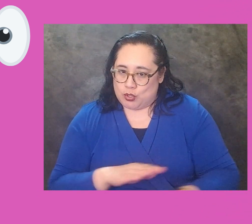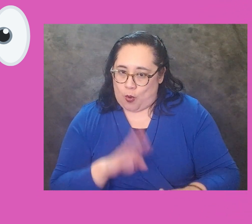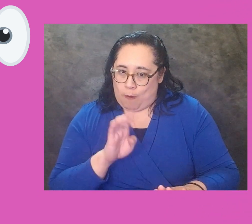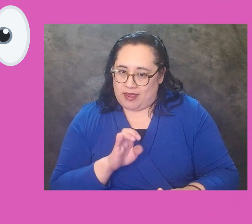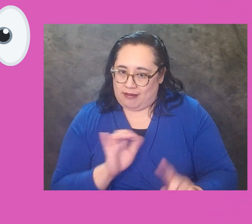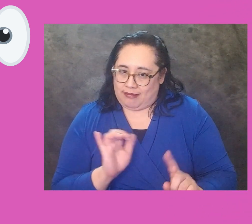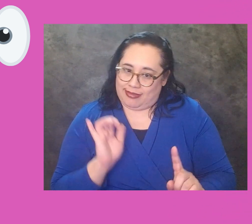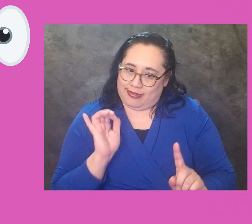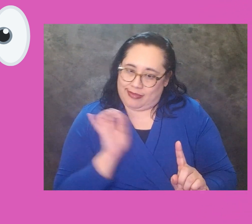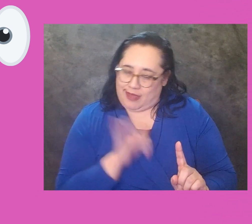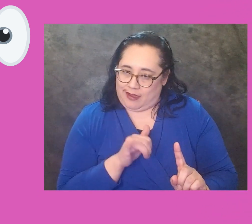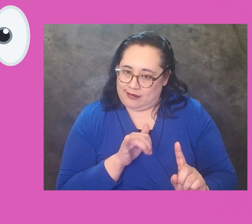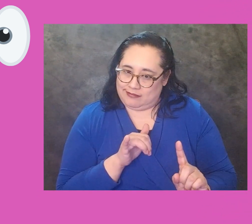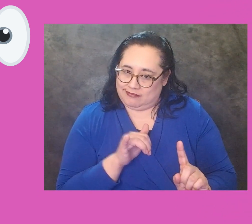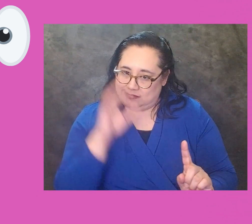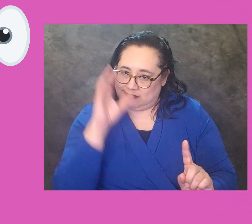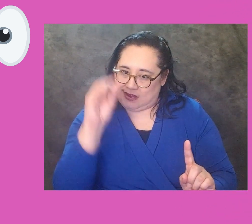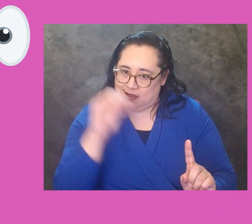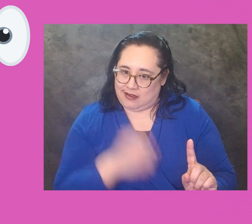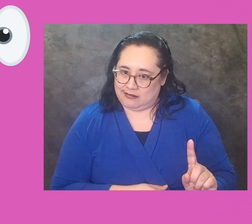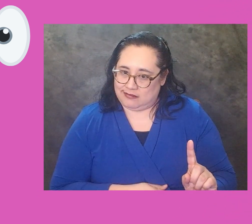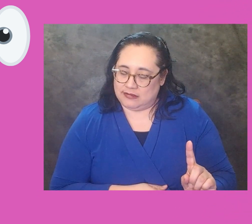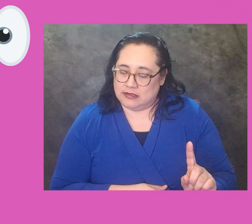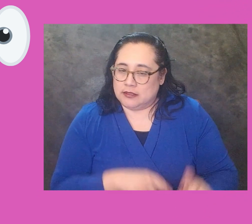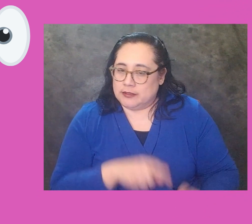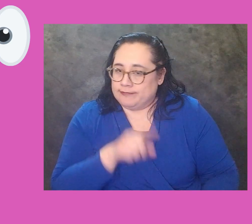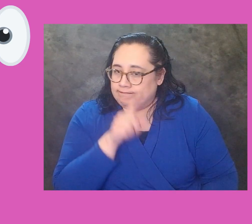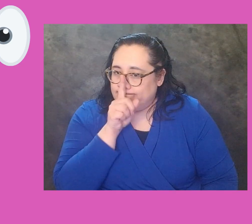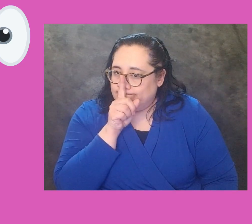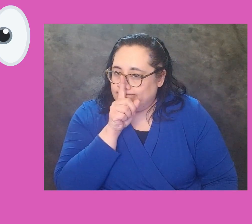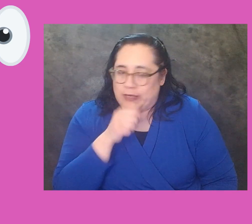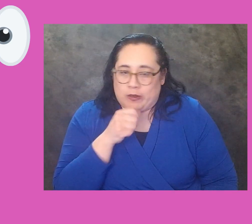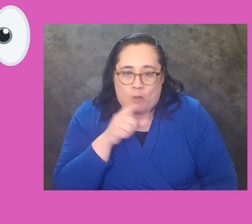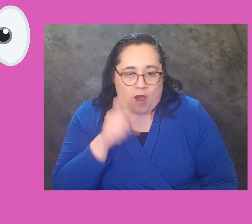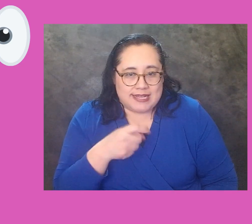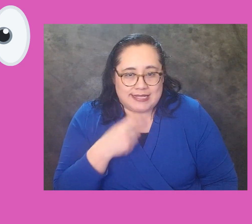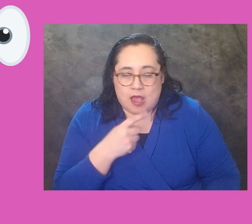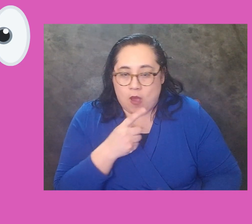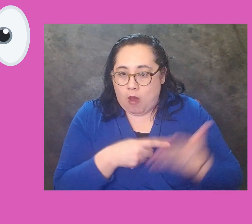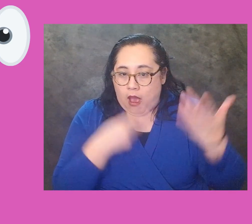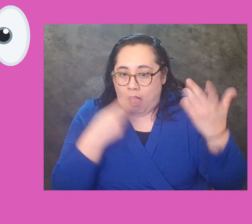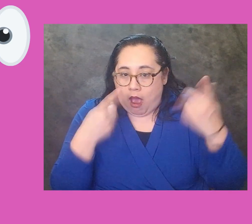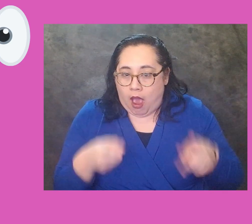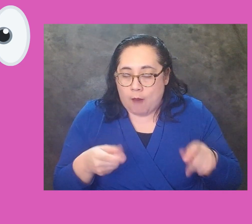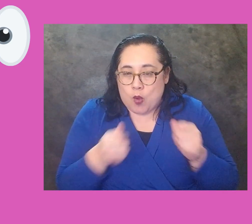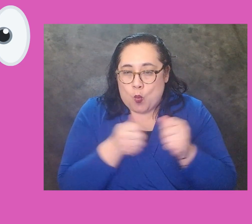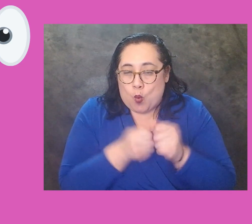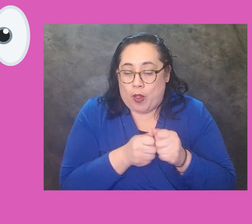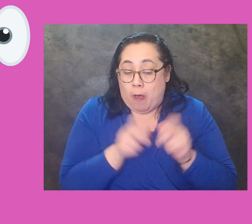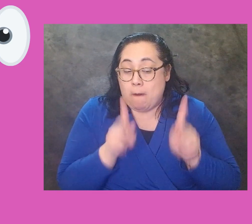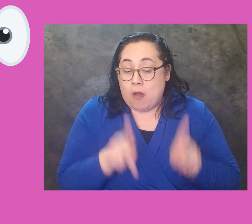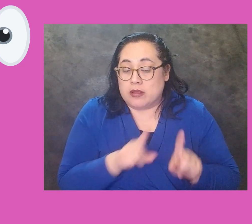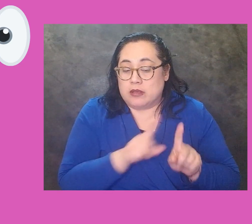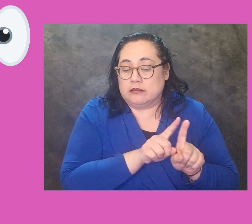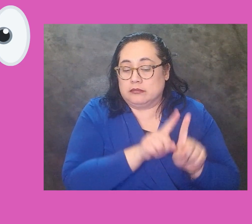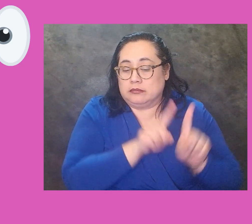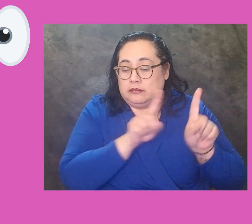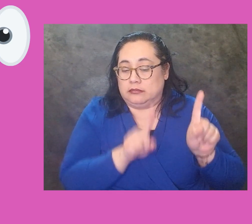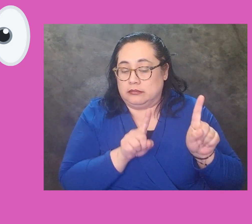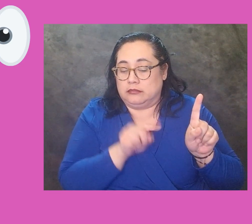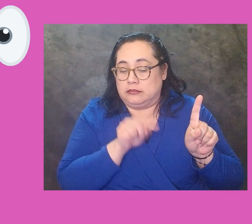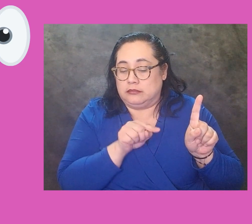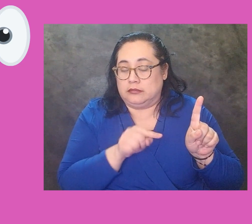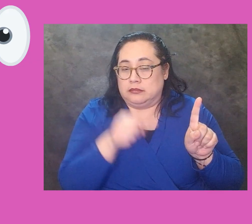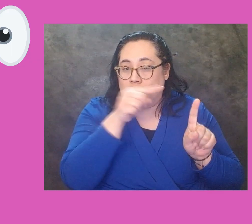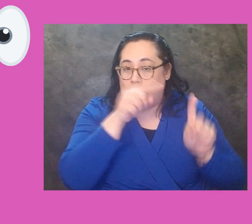Don't be that guy. I don't have to tell you what happened with that person who's standing next to